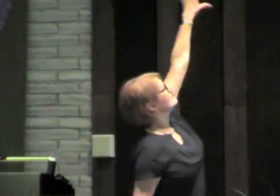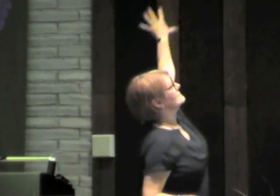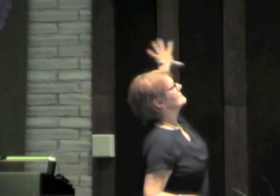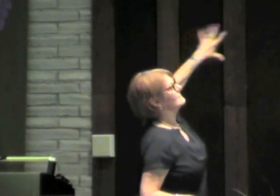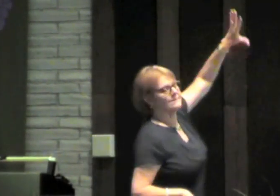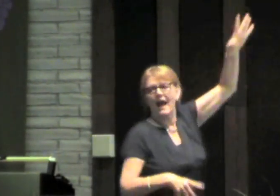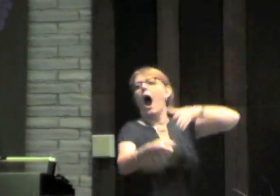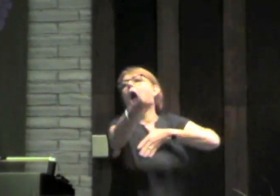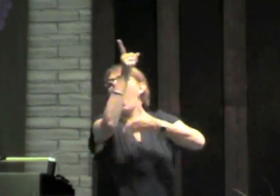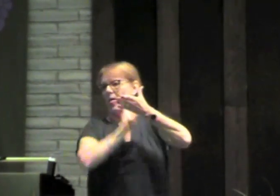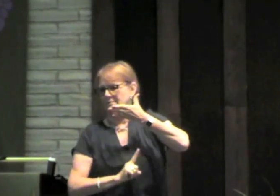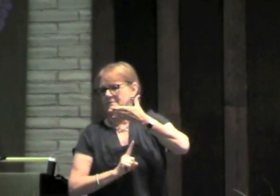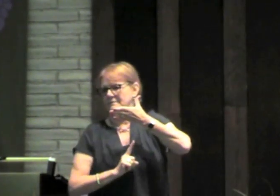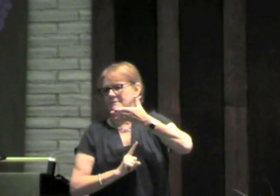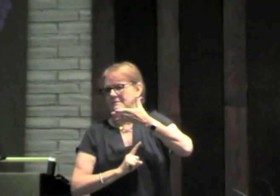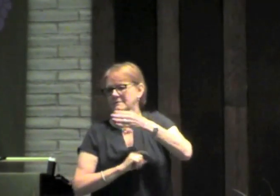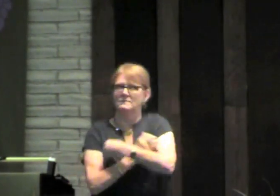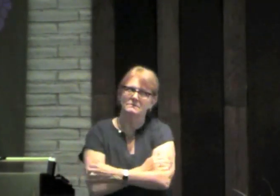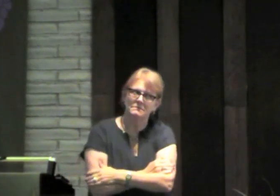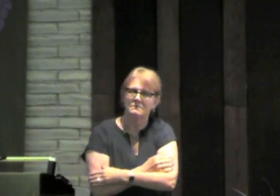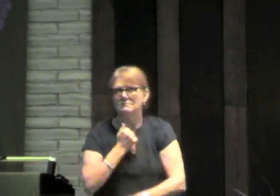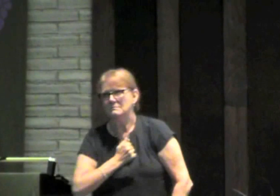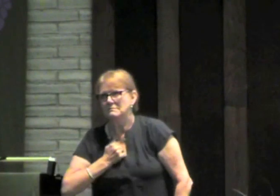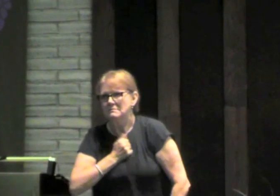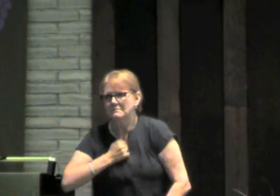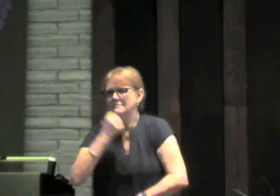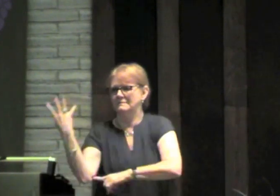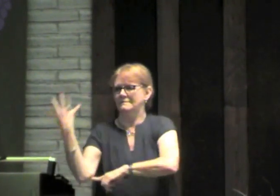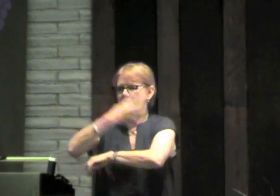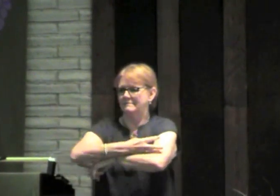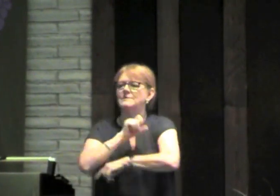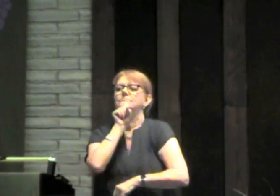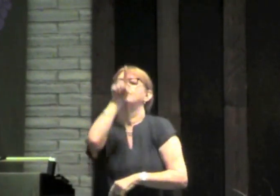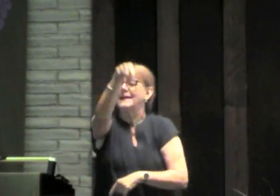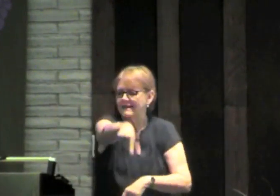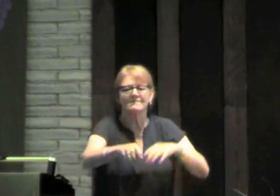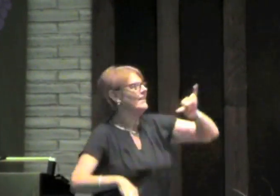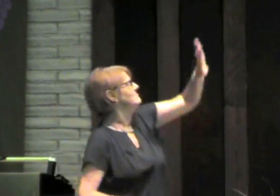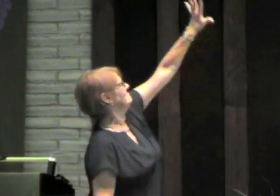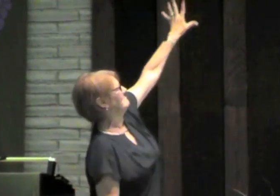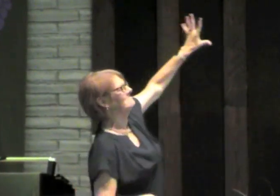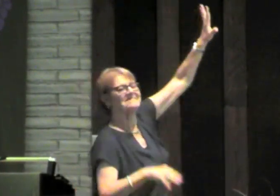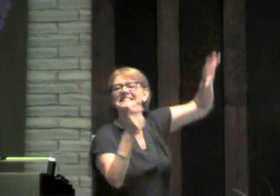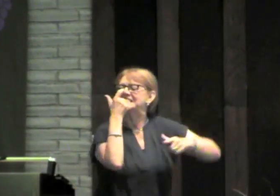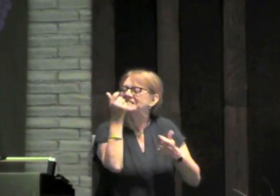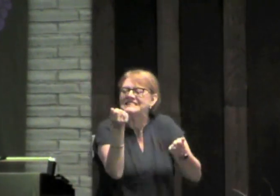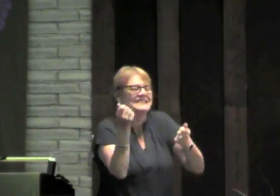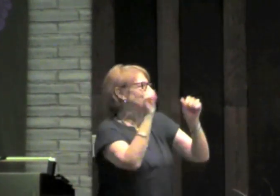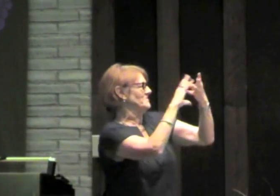the region where that occurred. Where he was swallowed, and then he came to his senses, and then was vomited back out on the